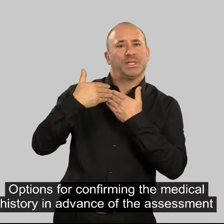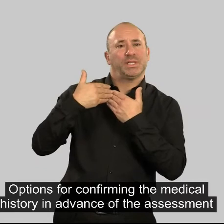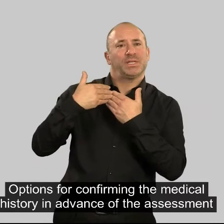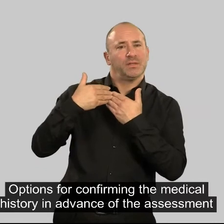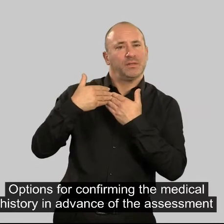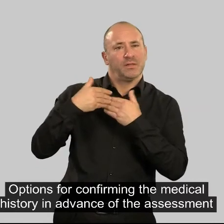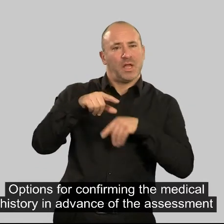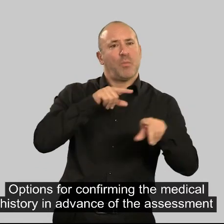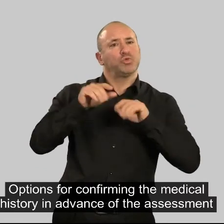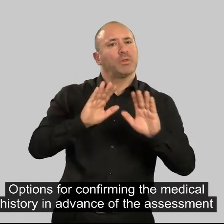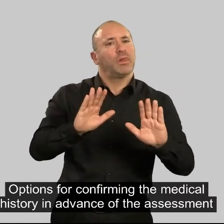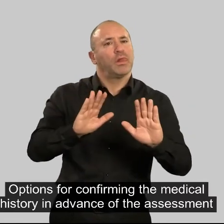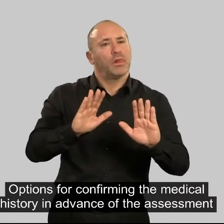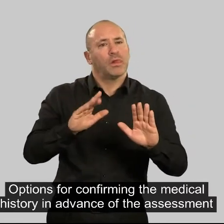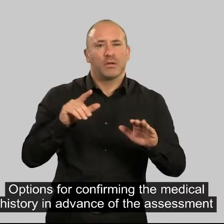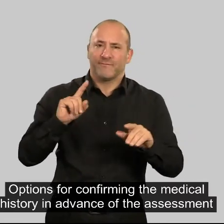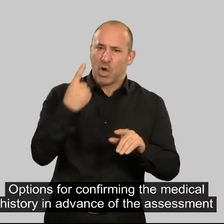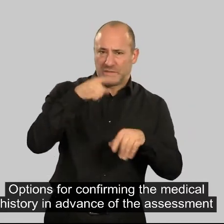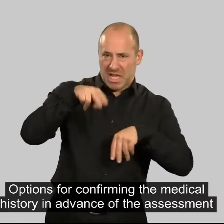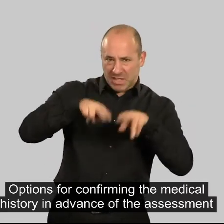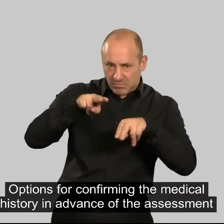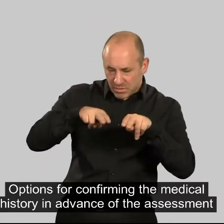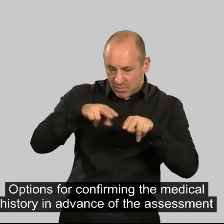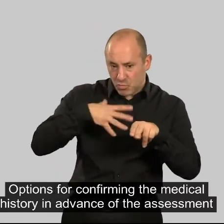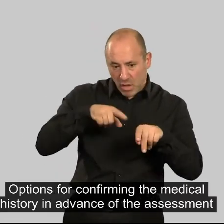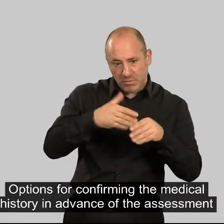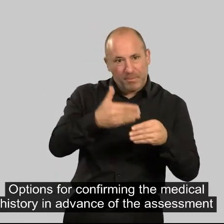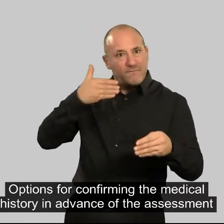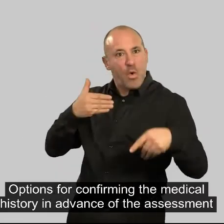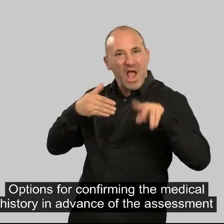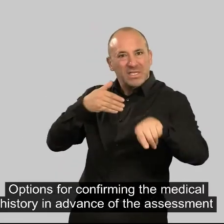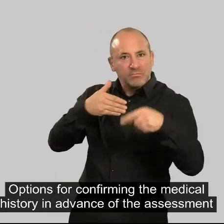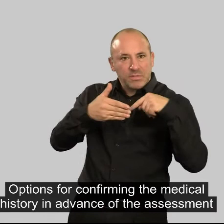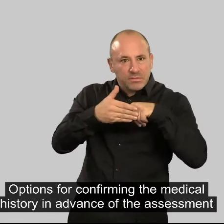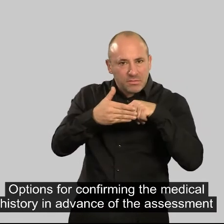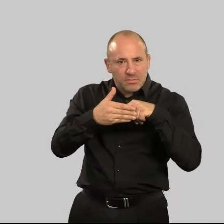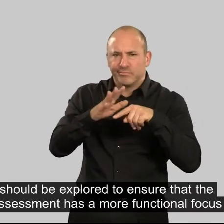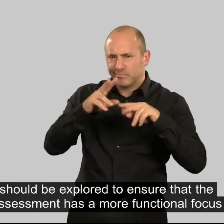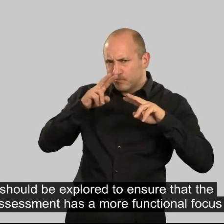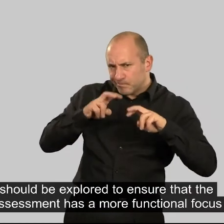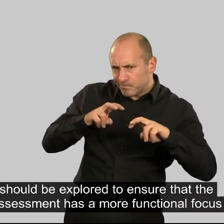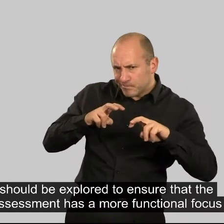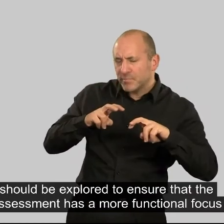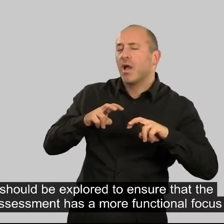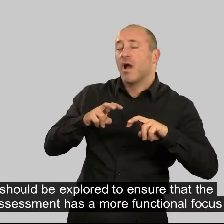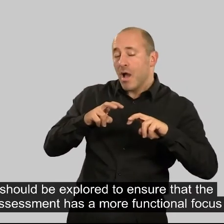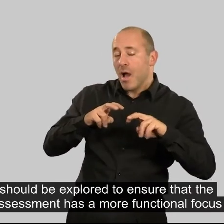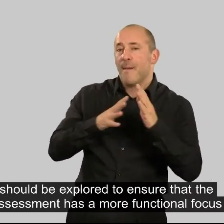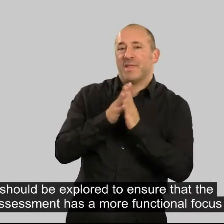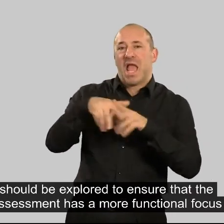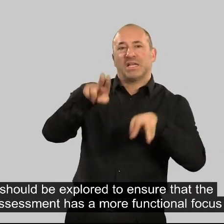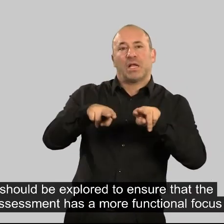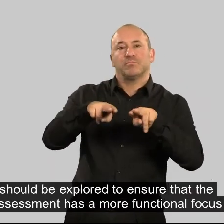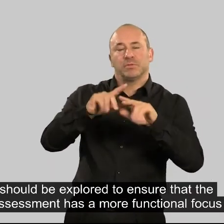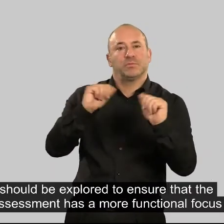Options for confirming the medical history in advance of the assessment should be explored to ensure that the assessment has a